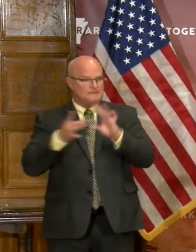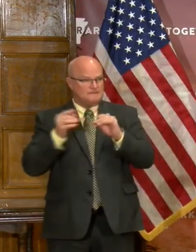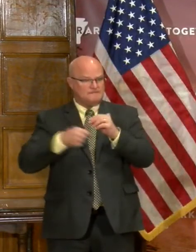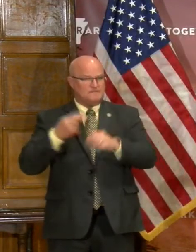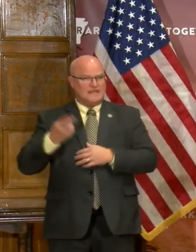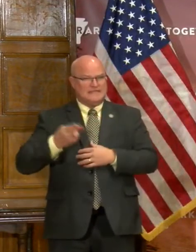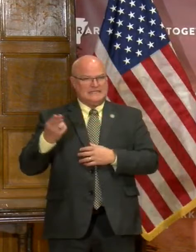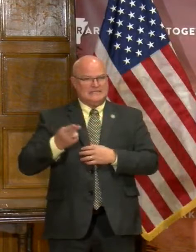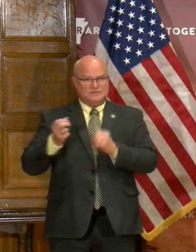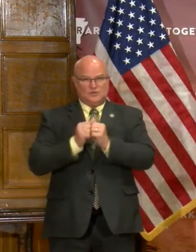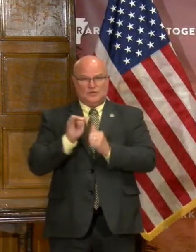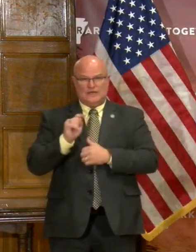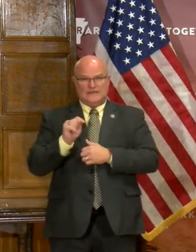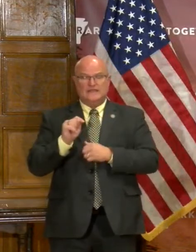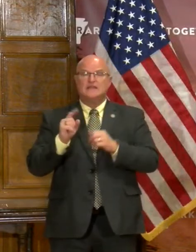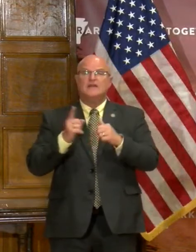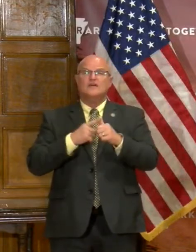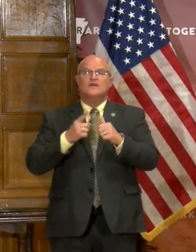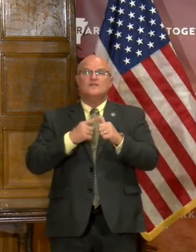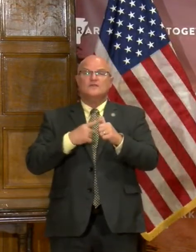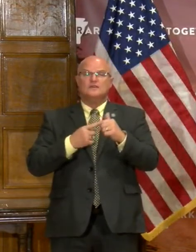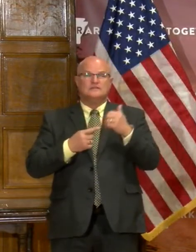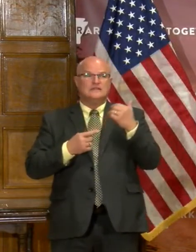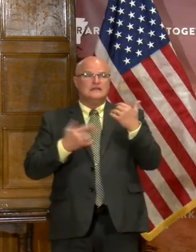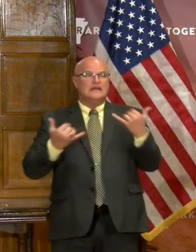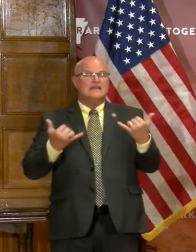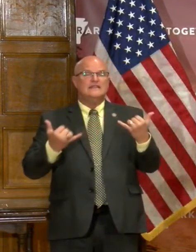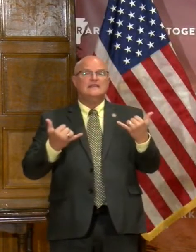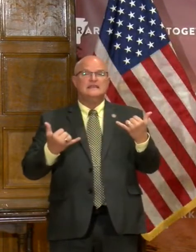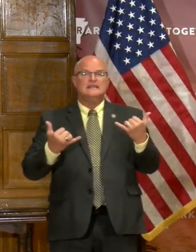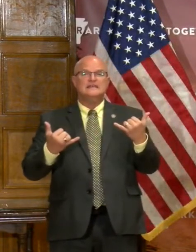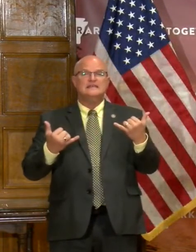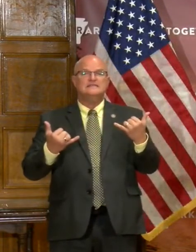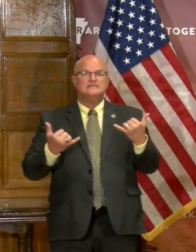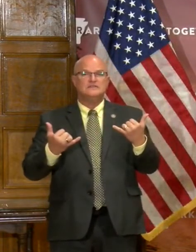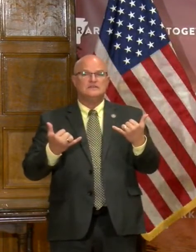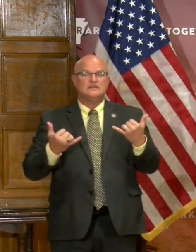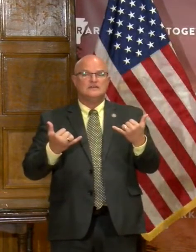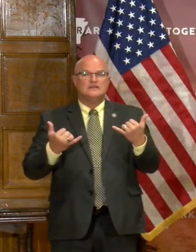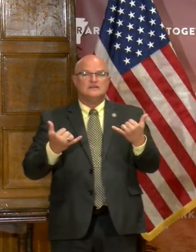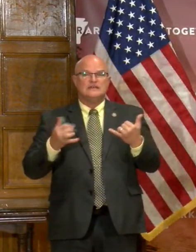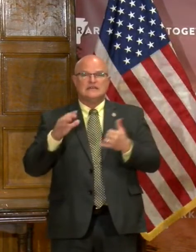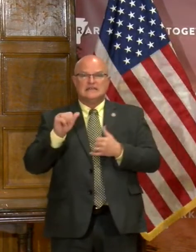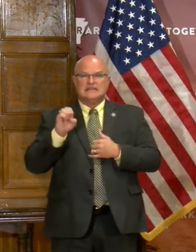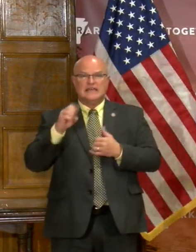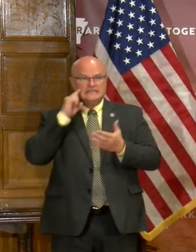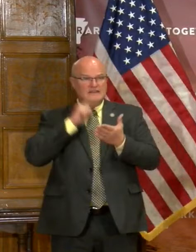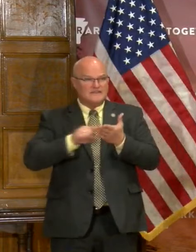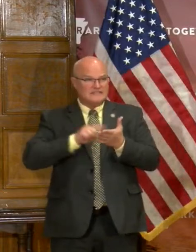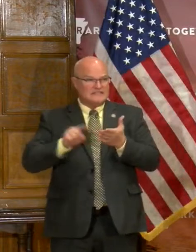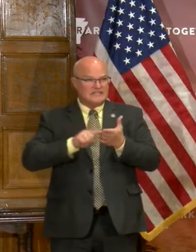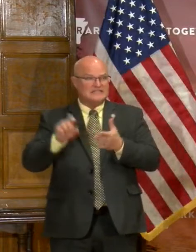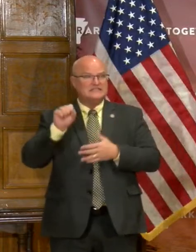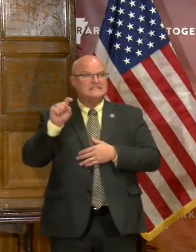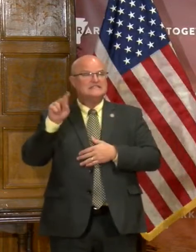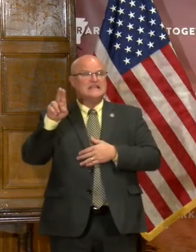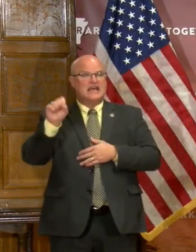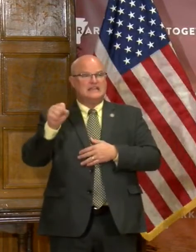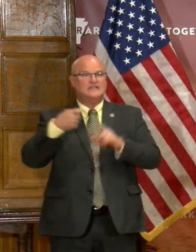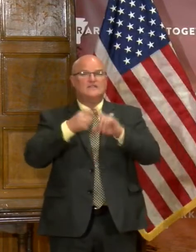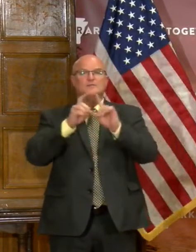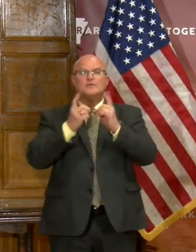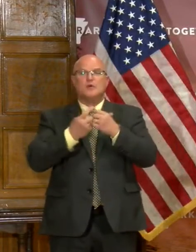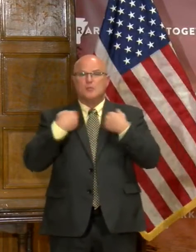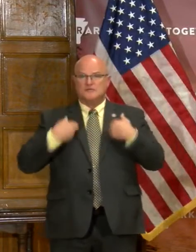history here. And first, these are the current case investigation status from our Department